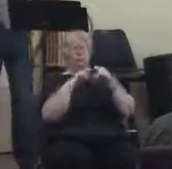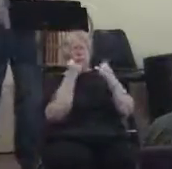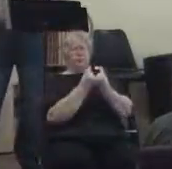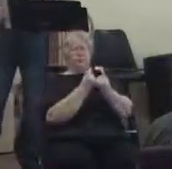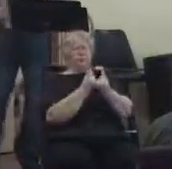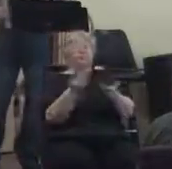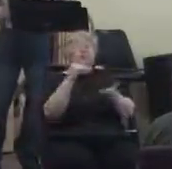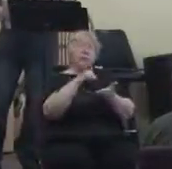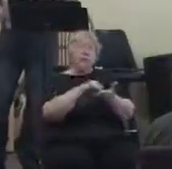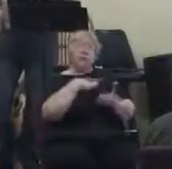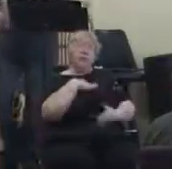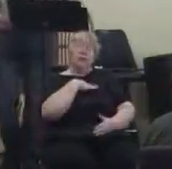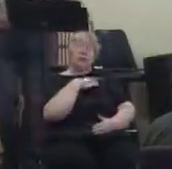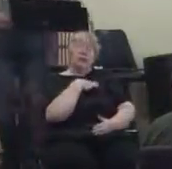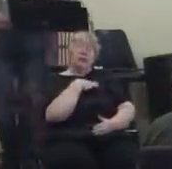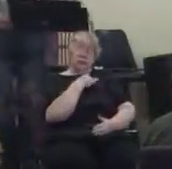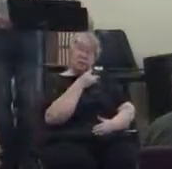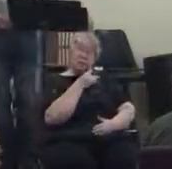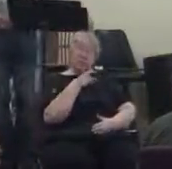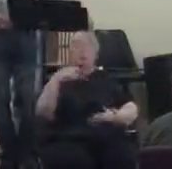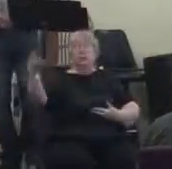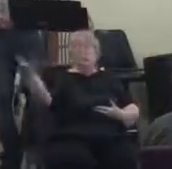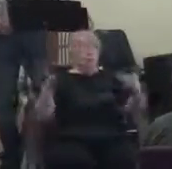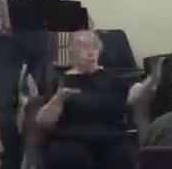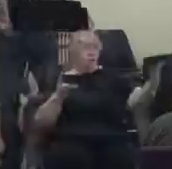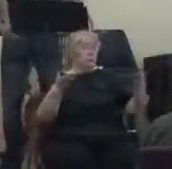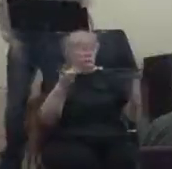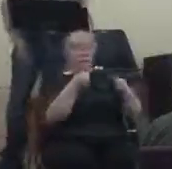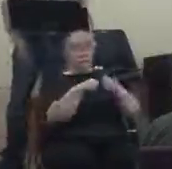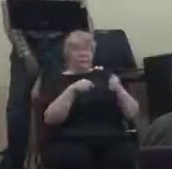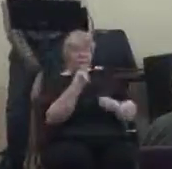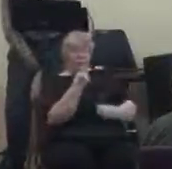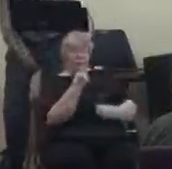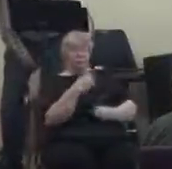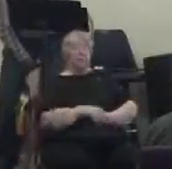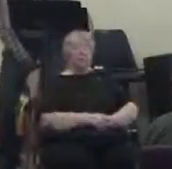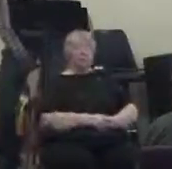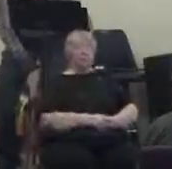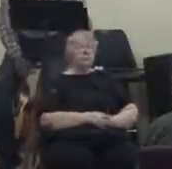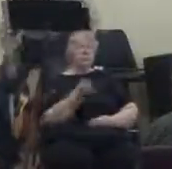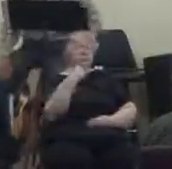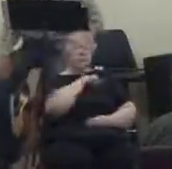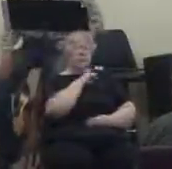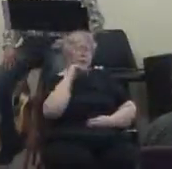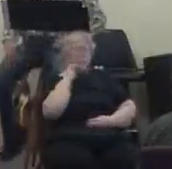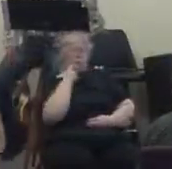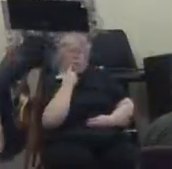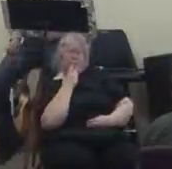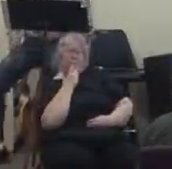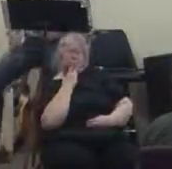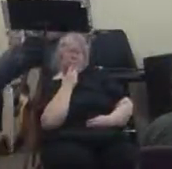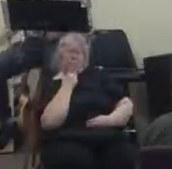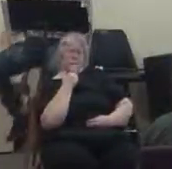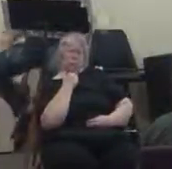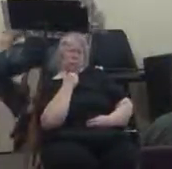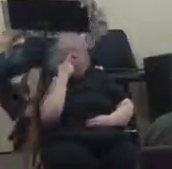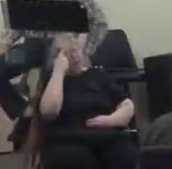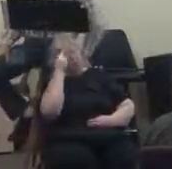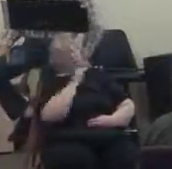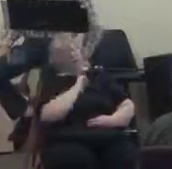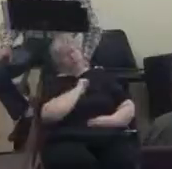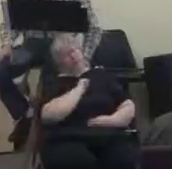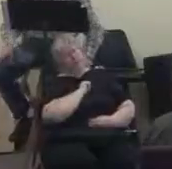Well, again, I'd like to welcome everybody. We're at a bittersweet, for me